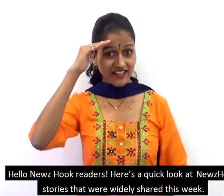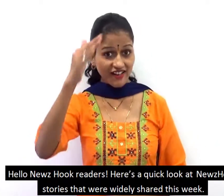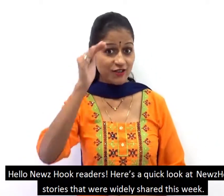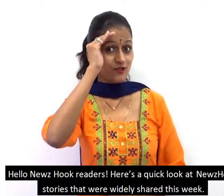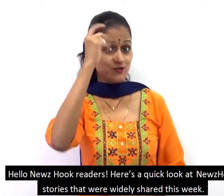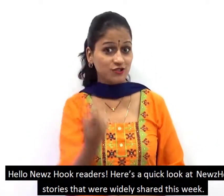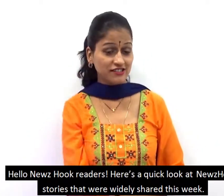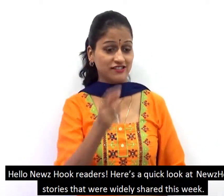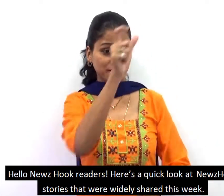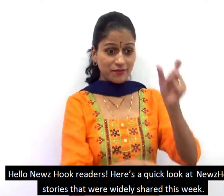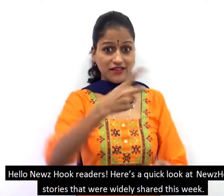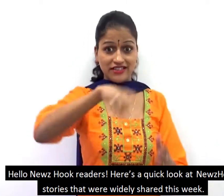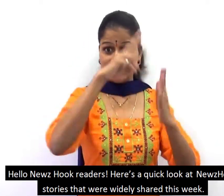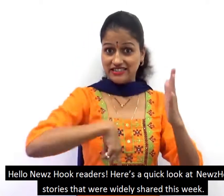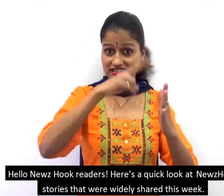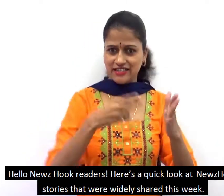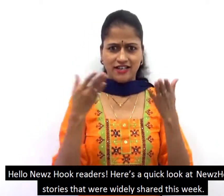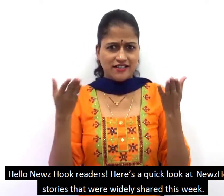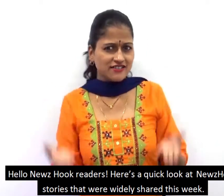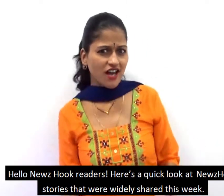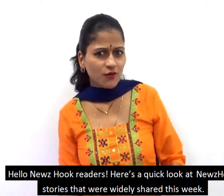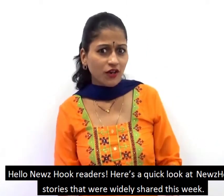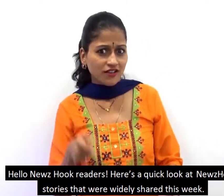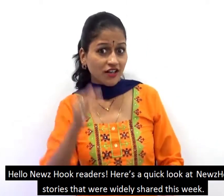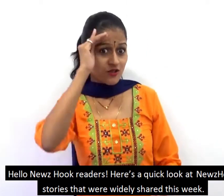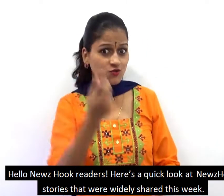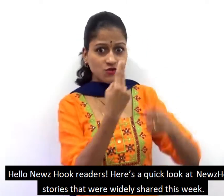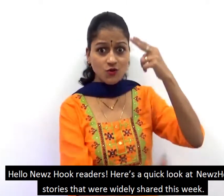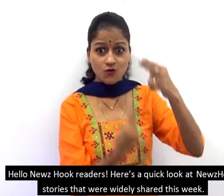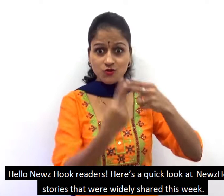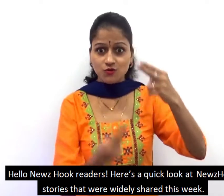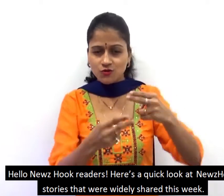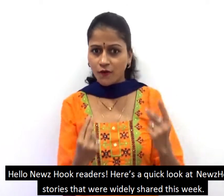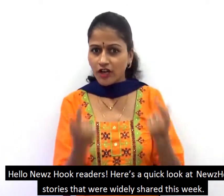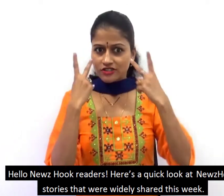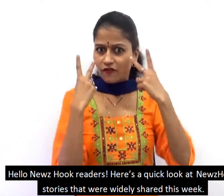hello newshook readers here's a quick look at newshook stories that were widely shared this week